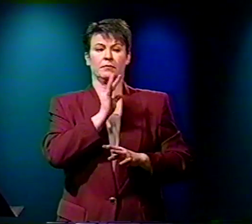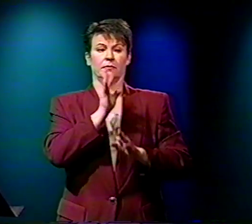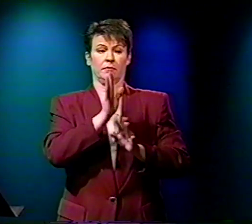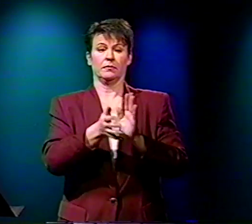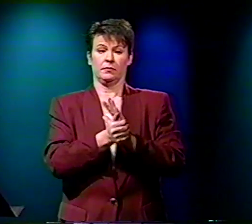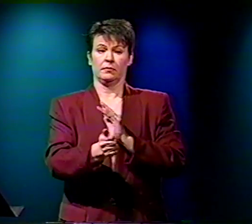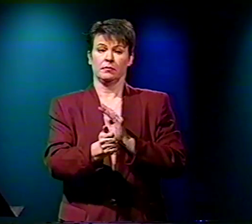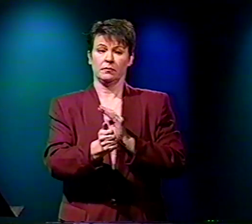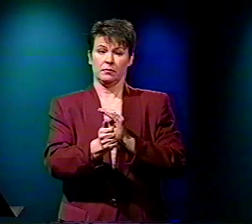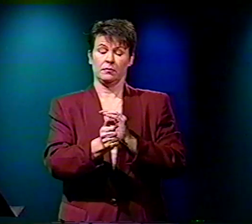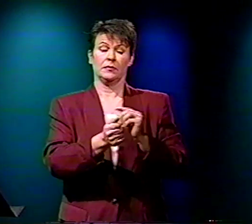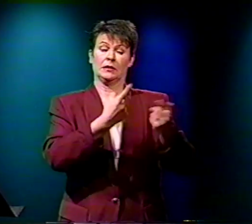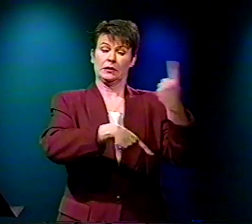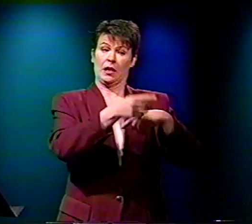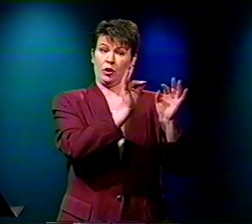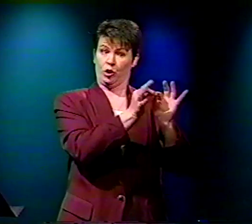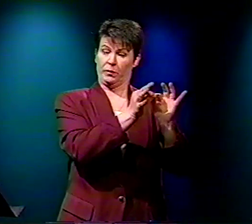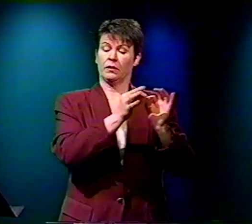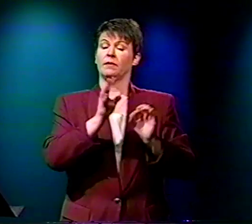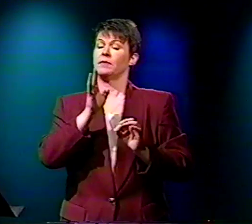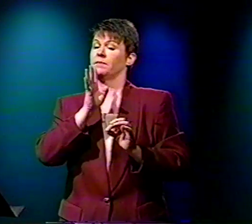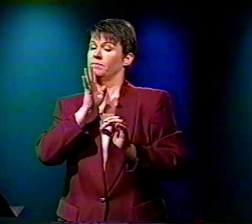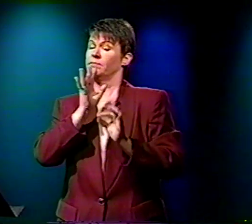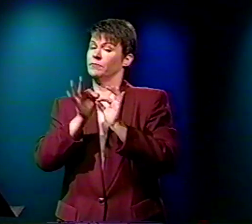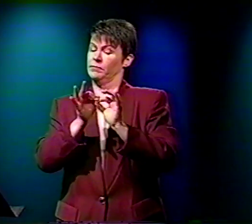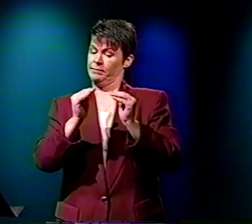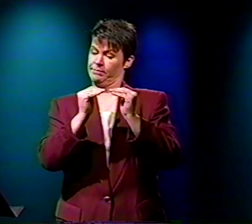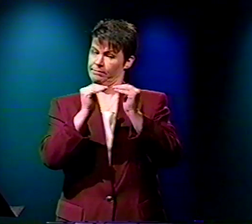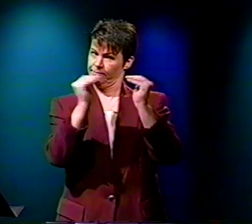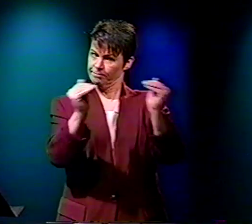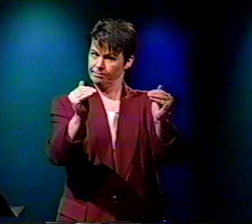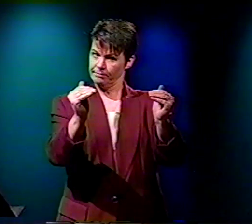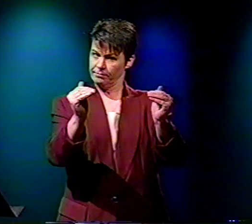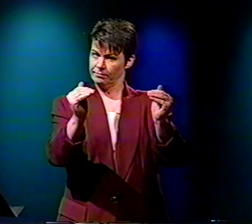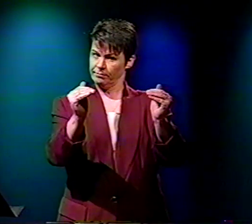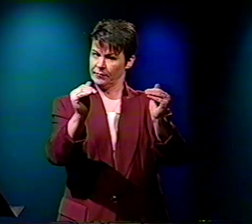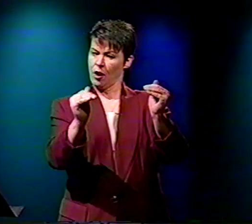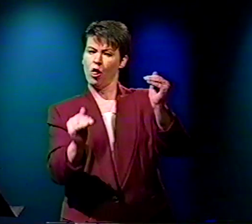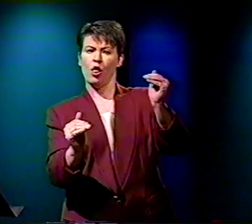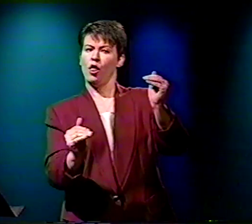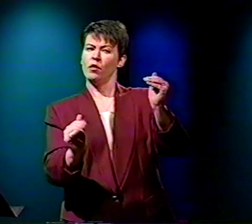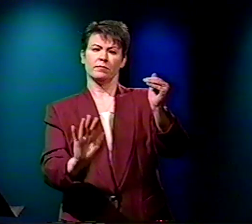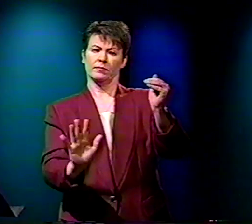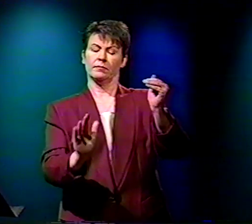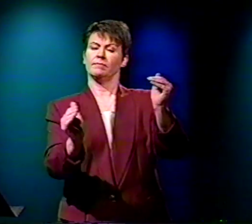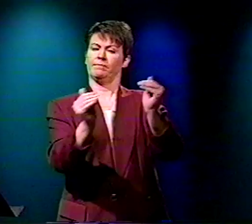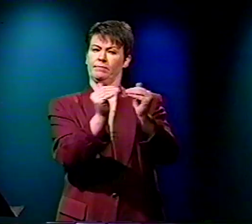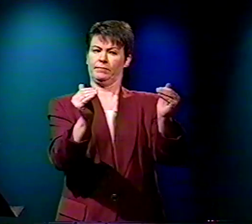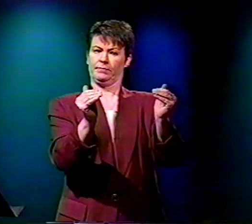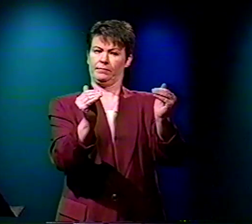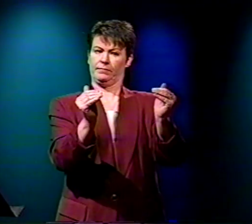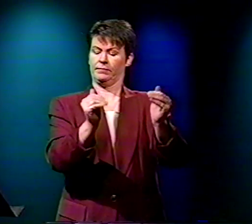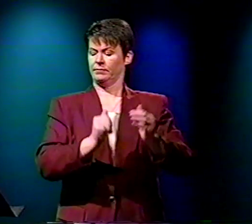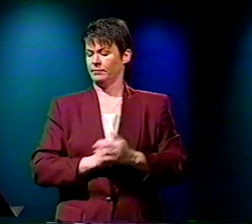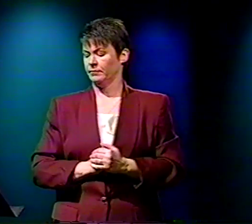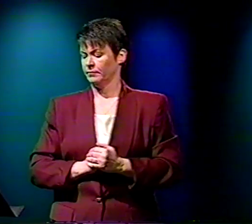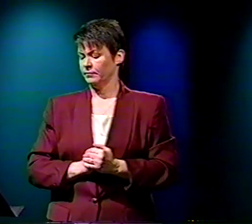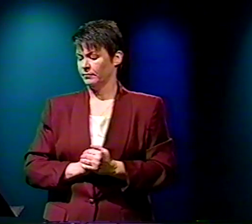to continue to work diligently on their voice interpreting skills, because both skills are extremely important. Both skills